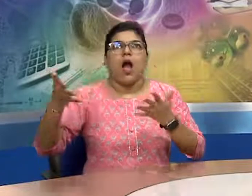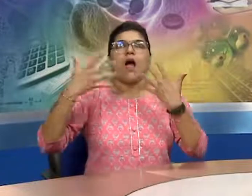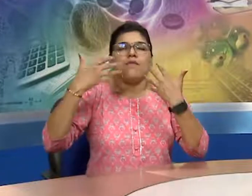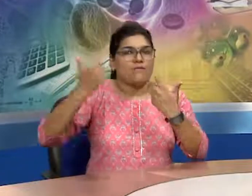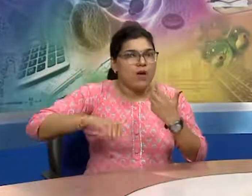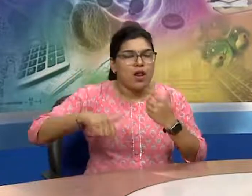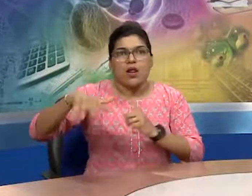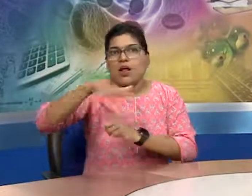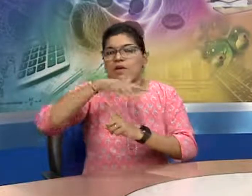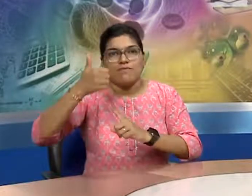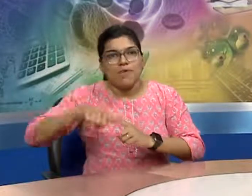they